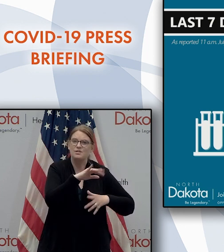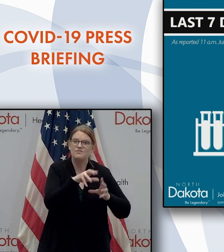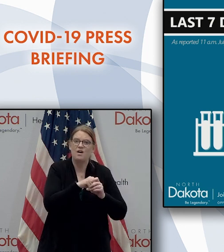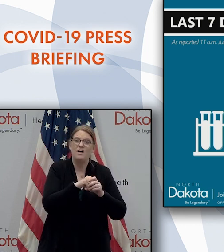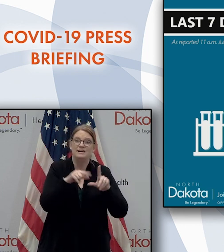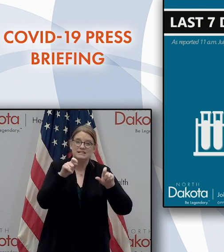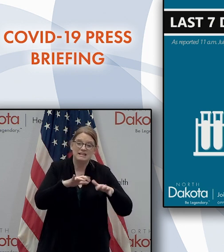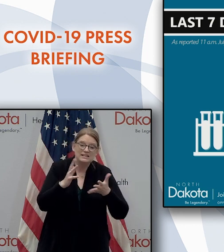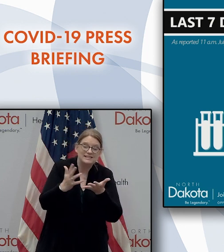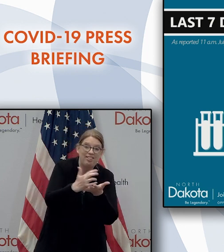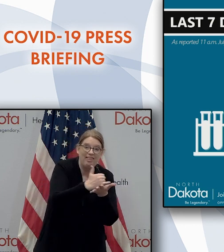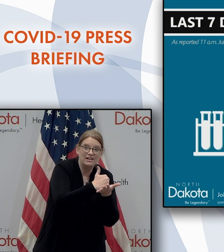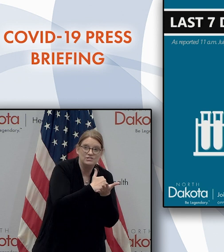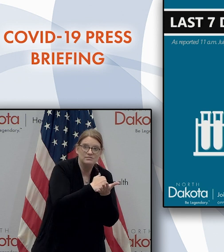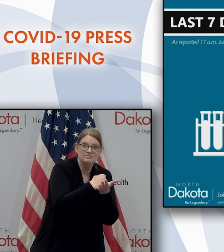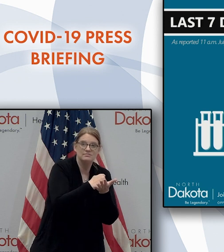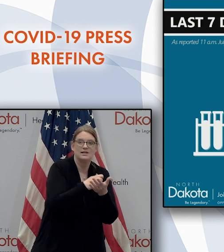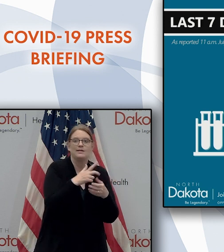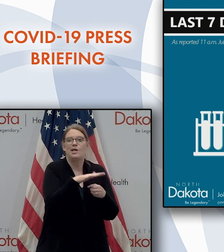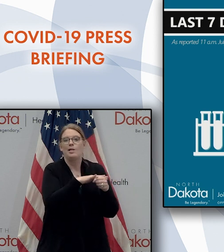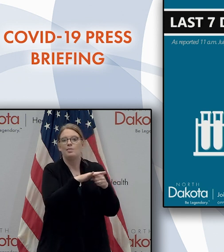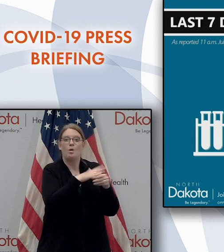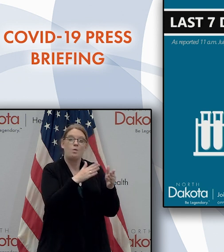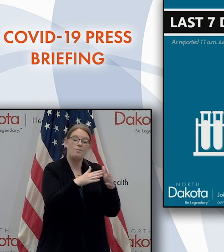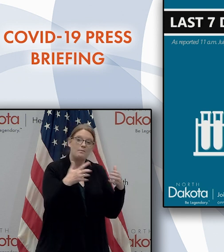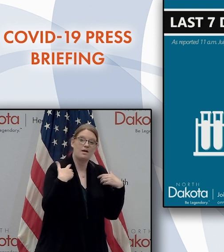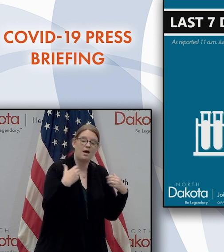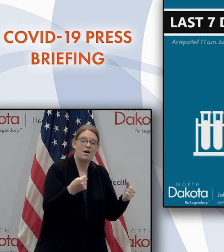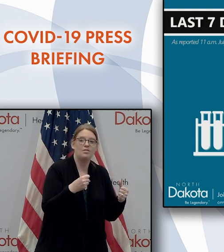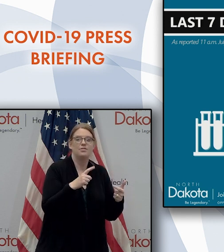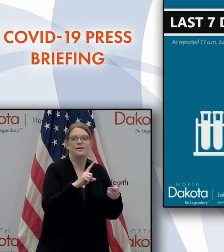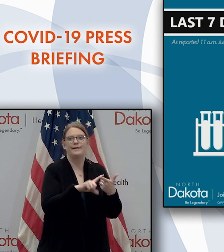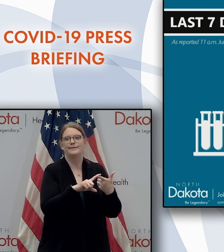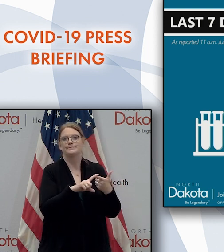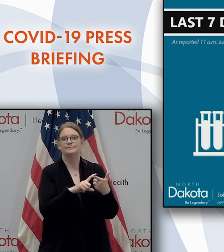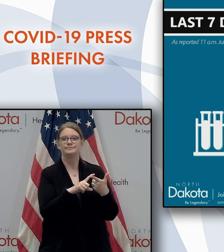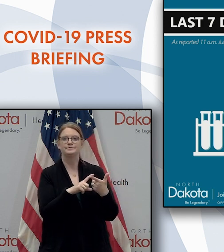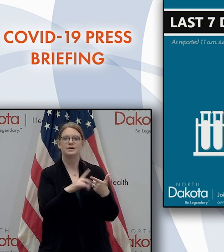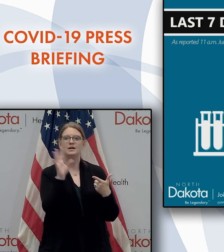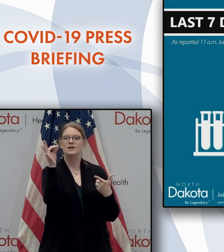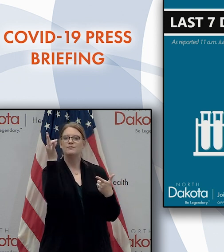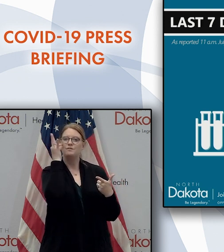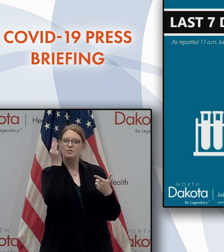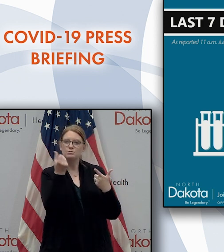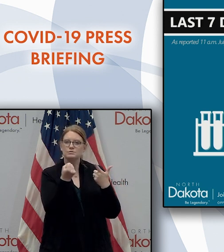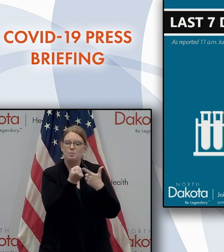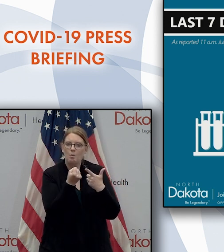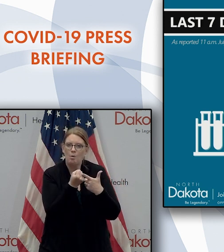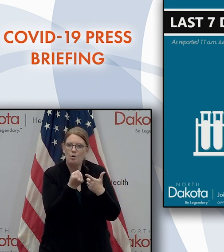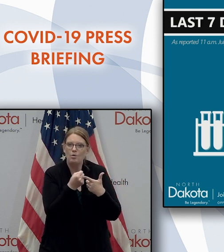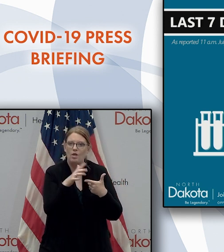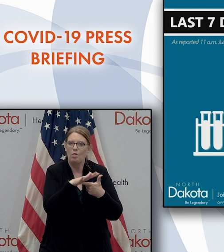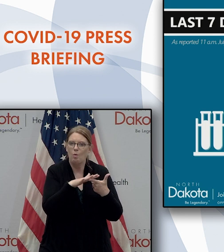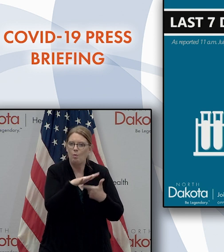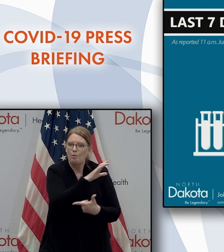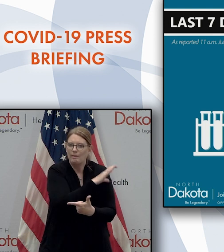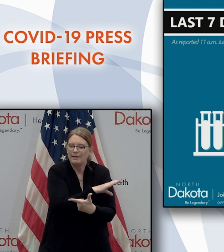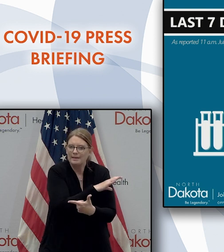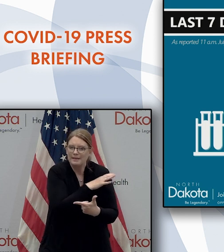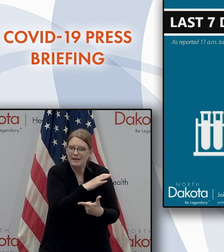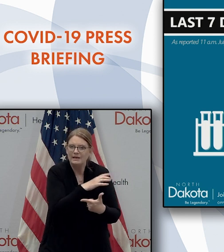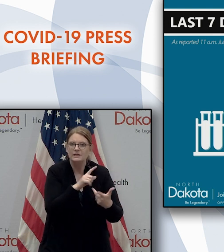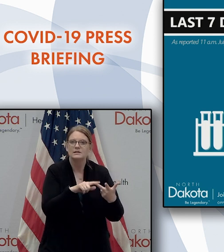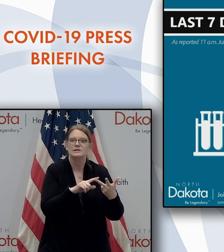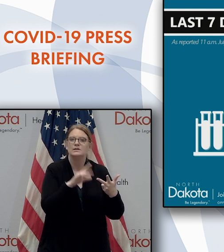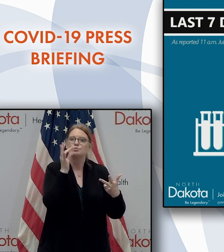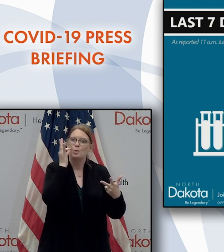those tests, from local public health districts to federally supported local clinics, to our